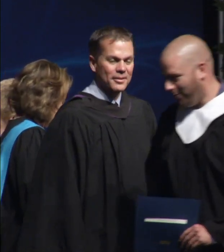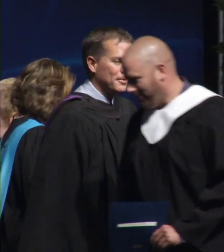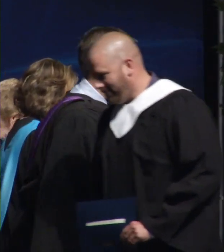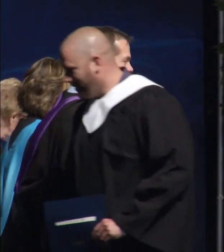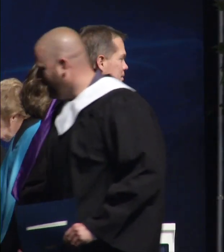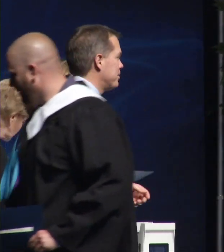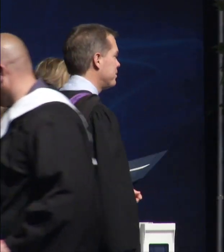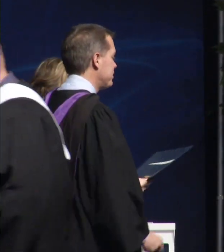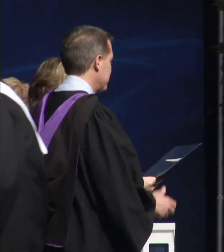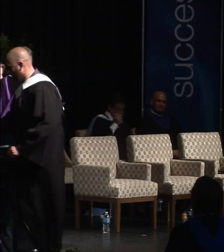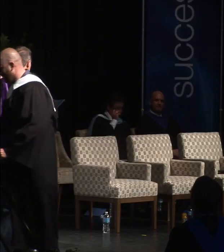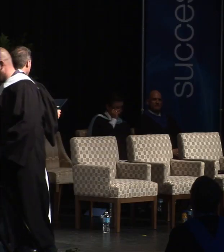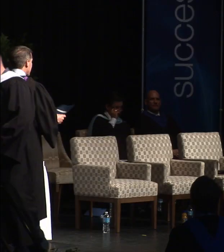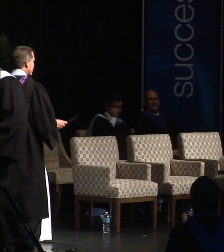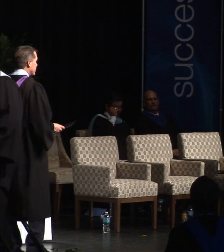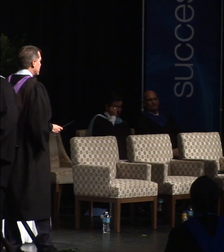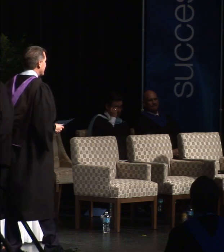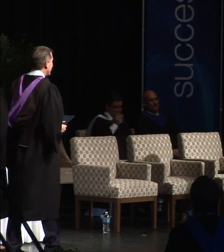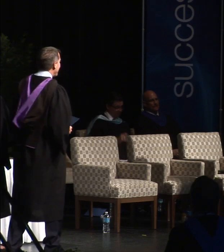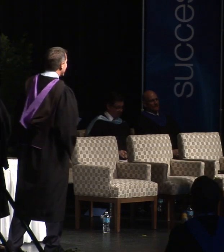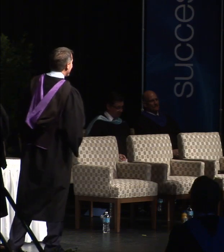Tyler Francis Monahan.